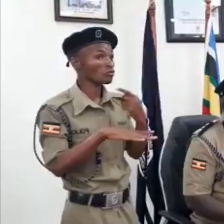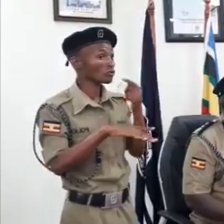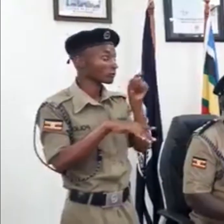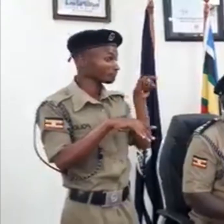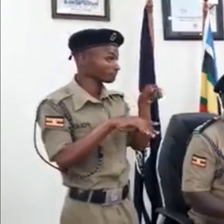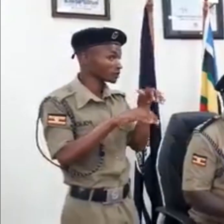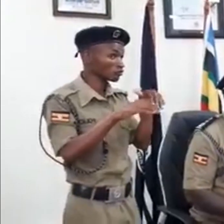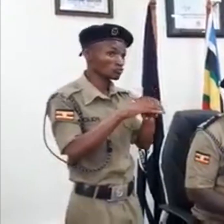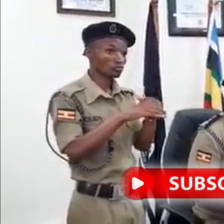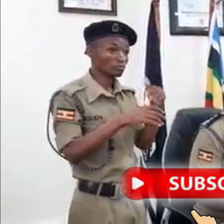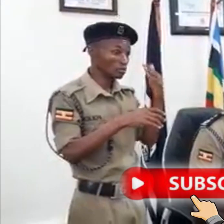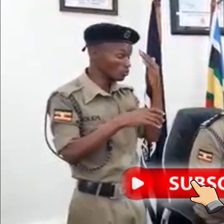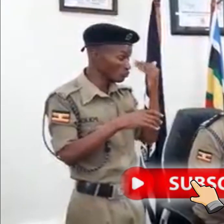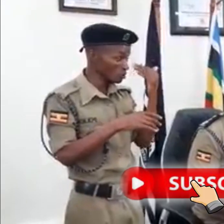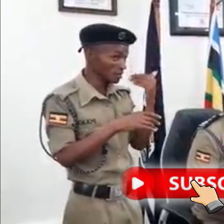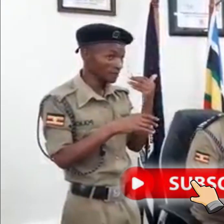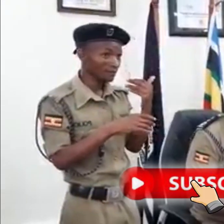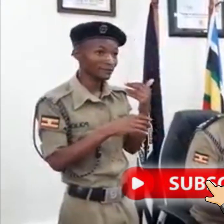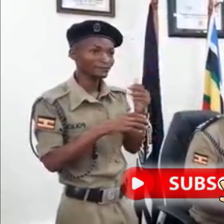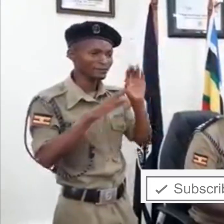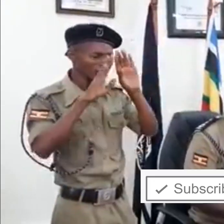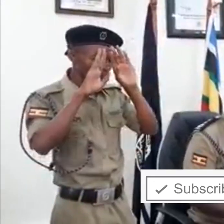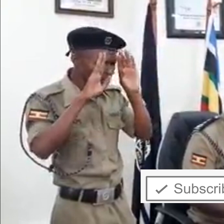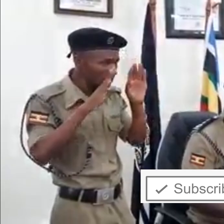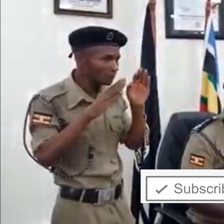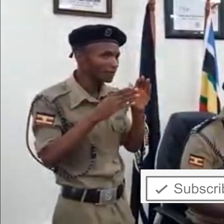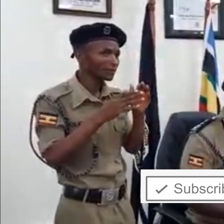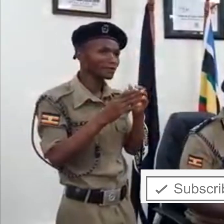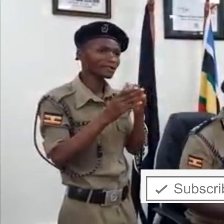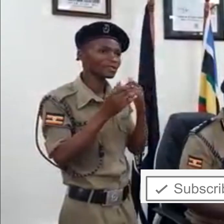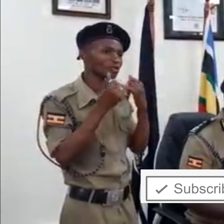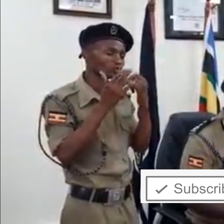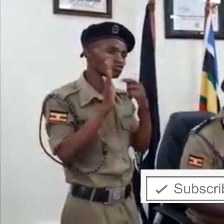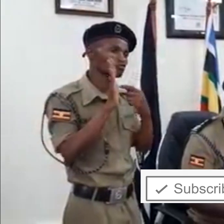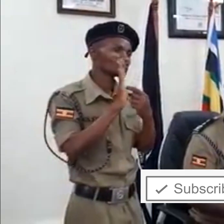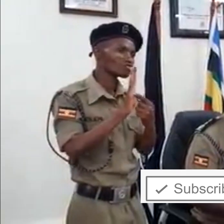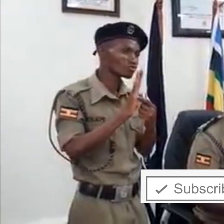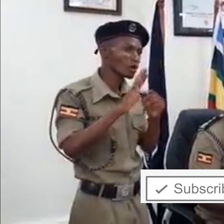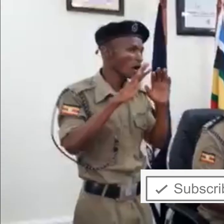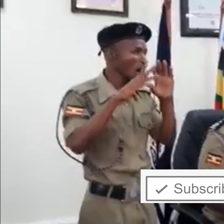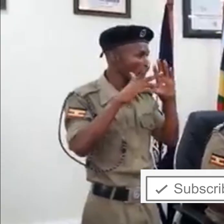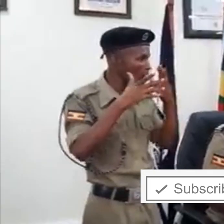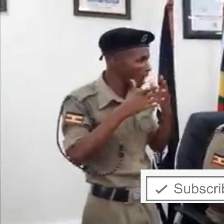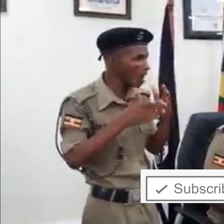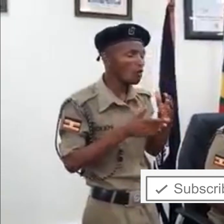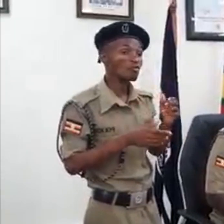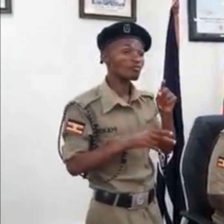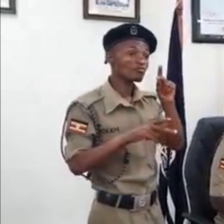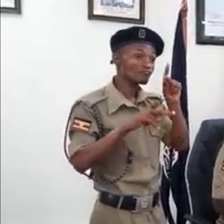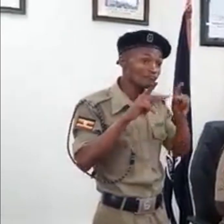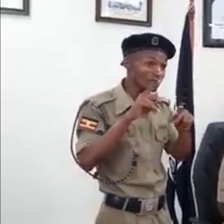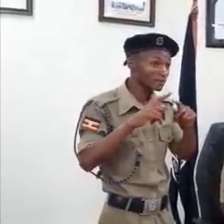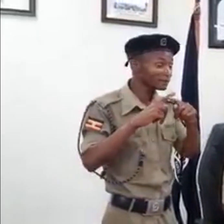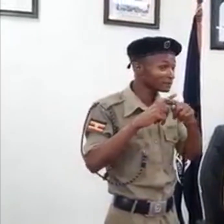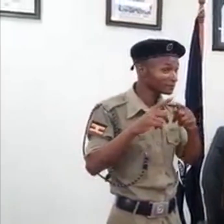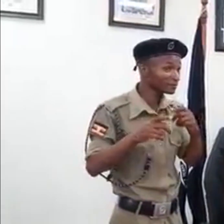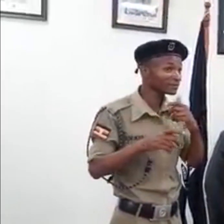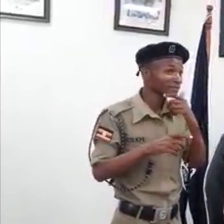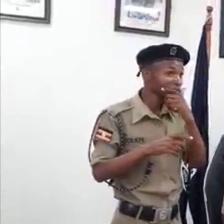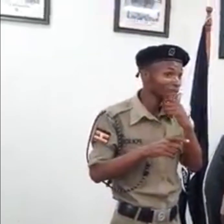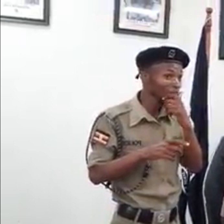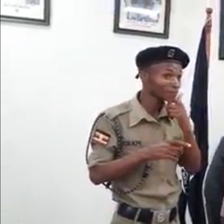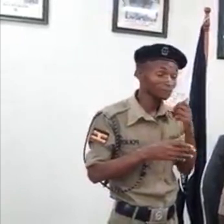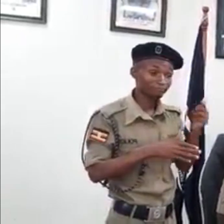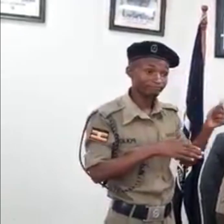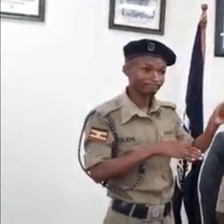the admissions from the suspects, clearly indicating how they were recruited,